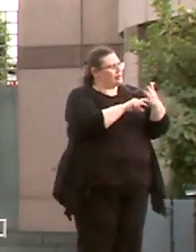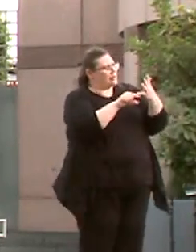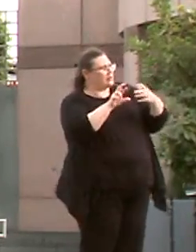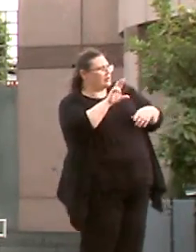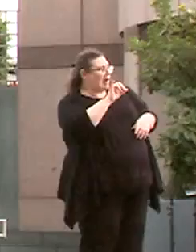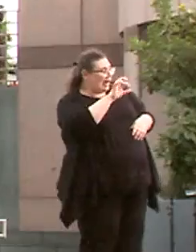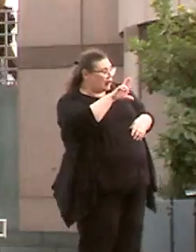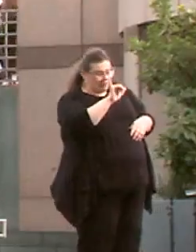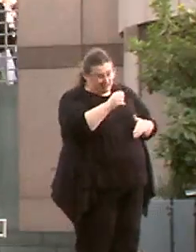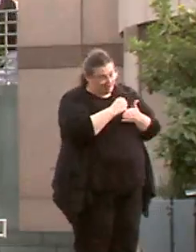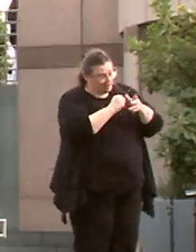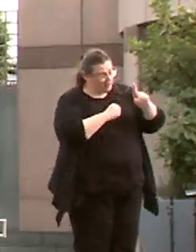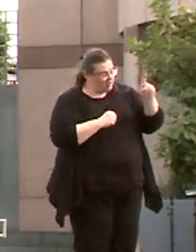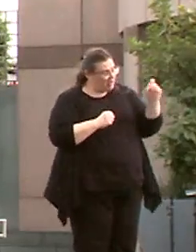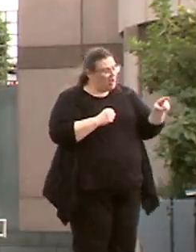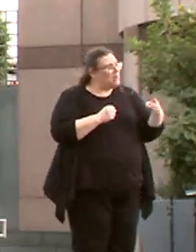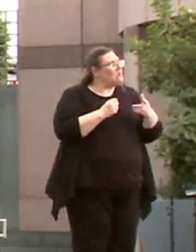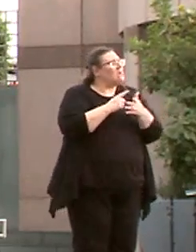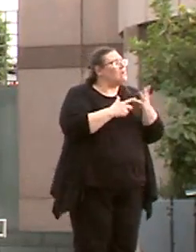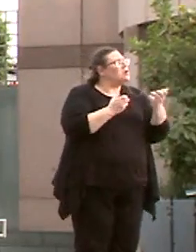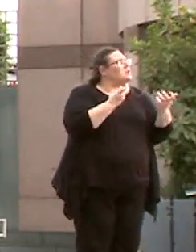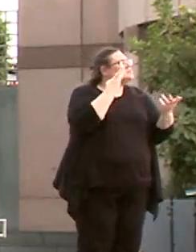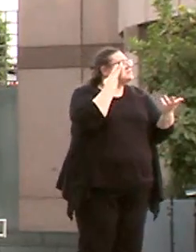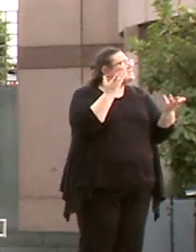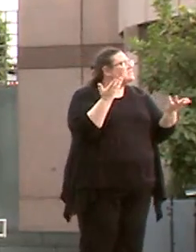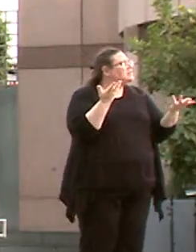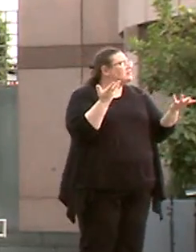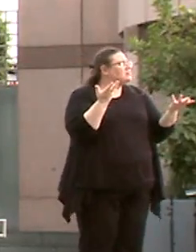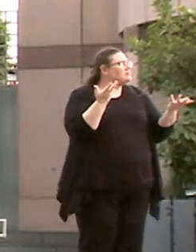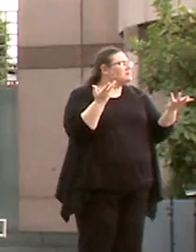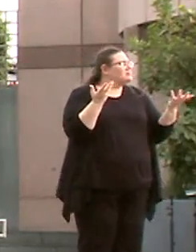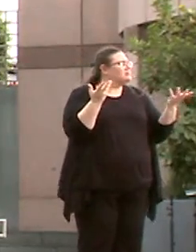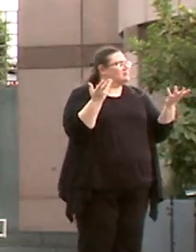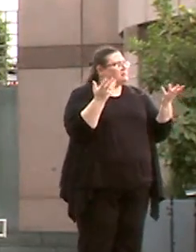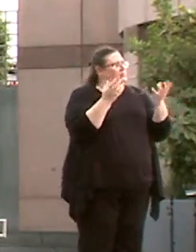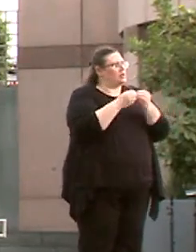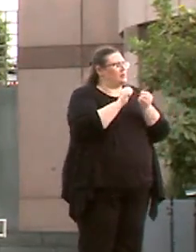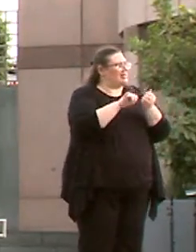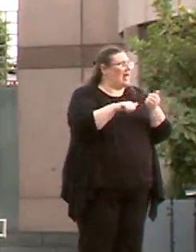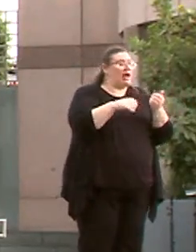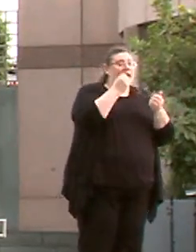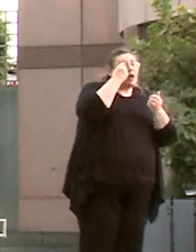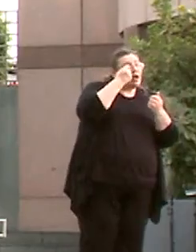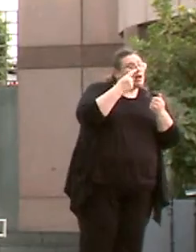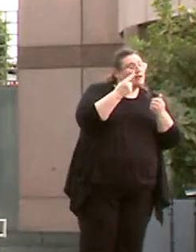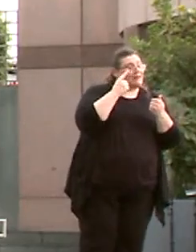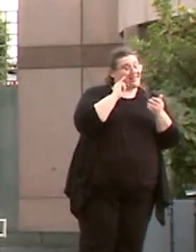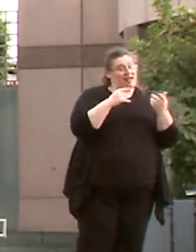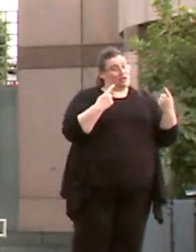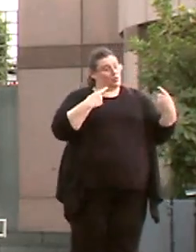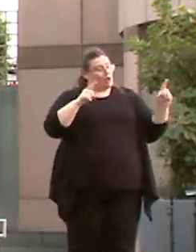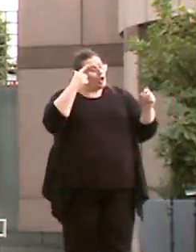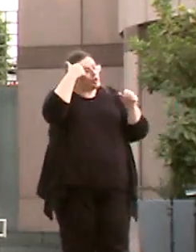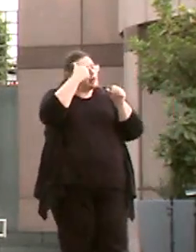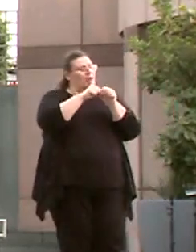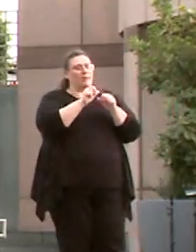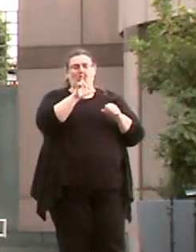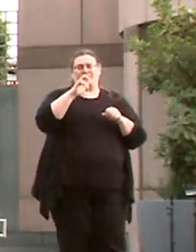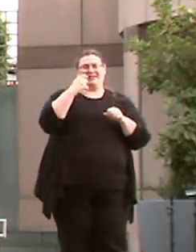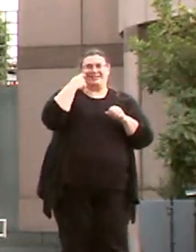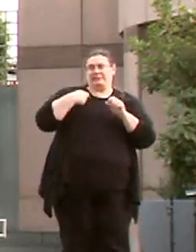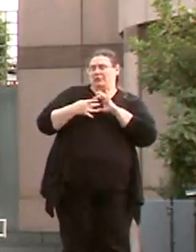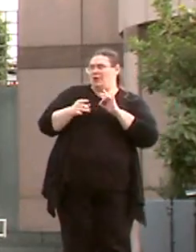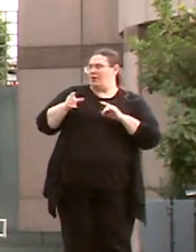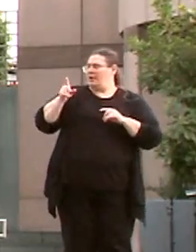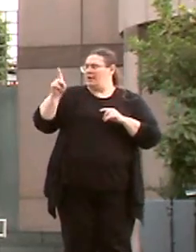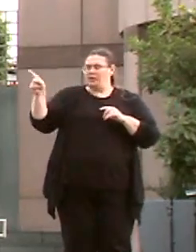helpful? What would you like to be seen more in that aspect? Because in order for it to work, remember, like Ryan said, we have to